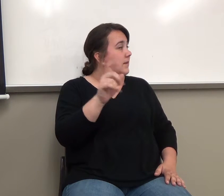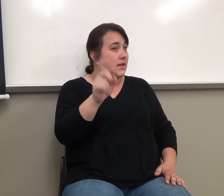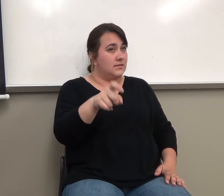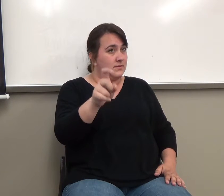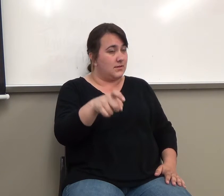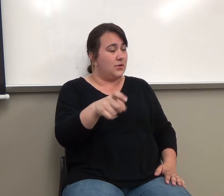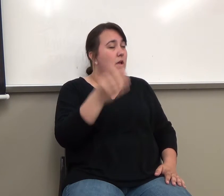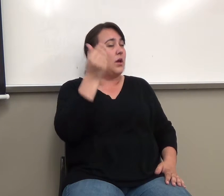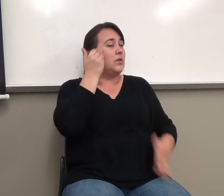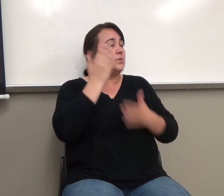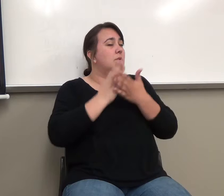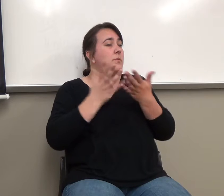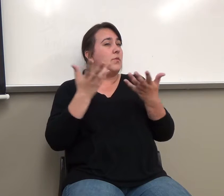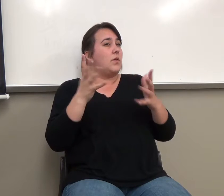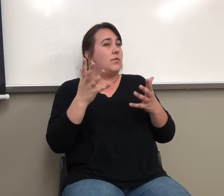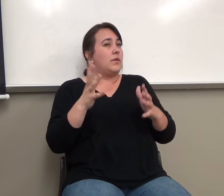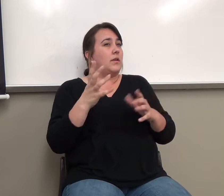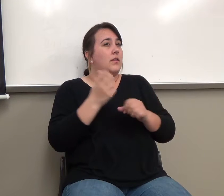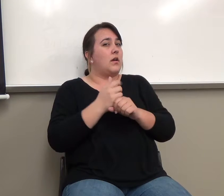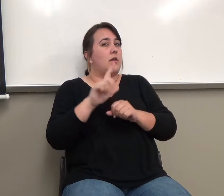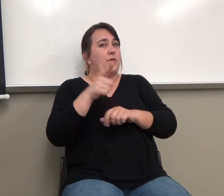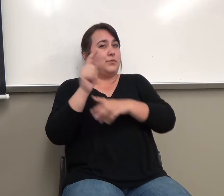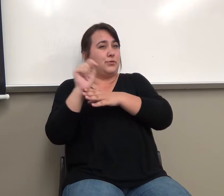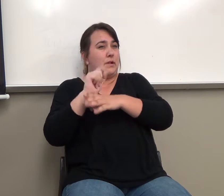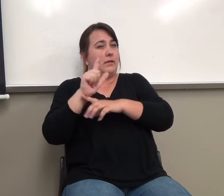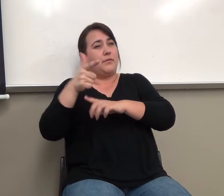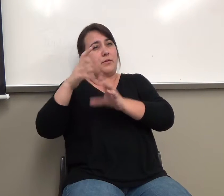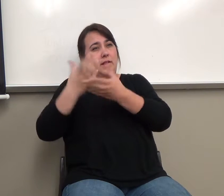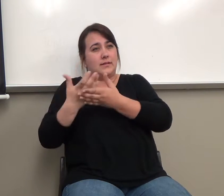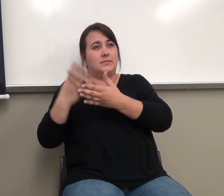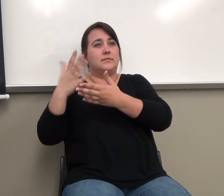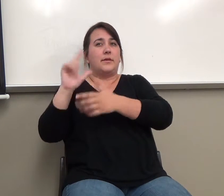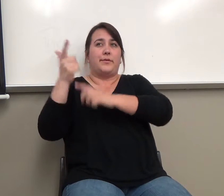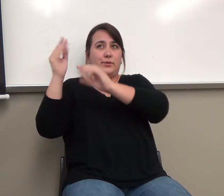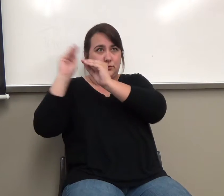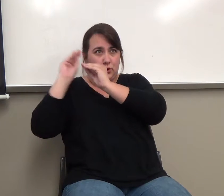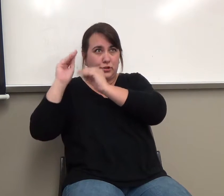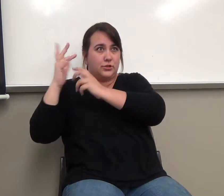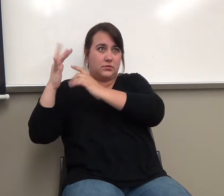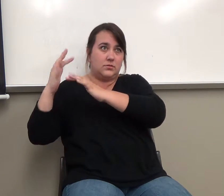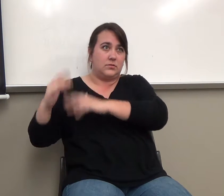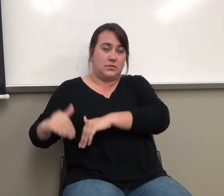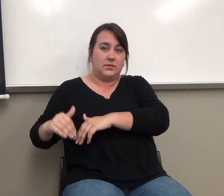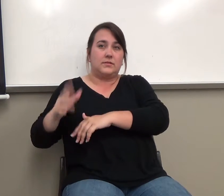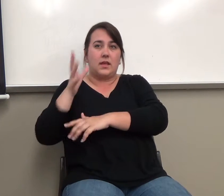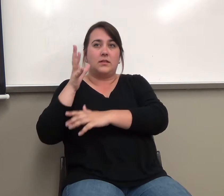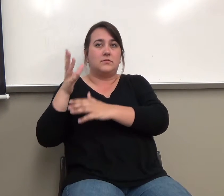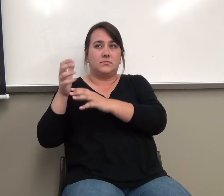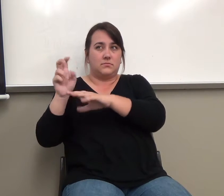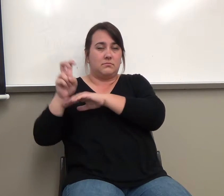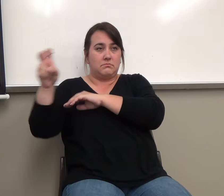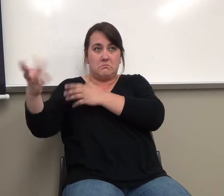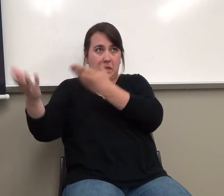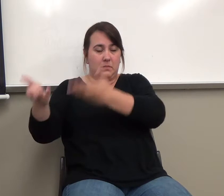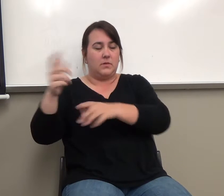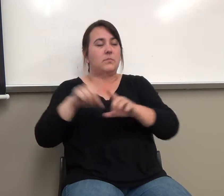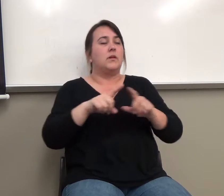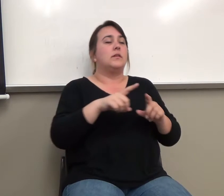some of you have received other training in other classes and other teachers that are usually on this point, but if you were writing